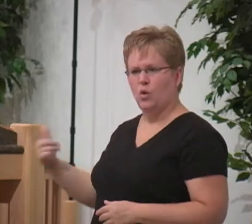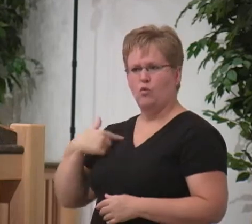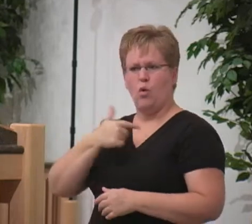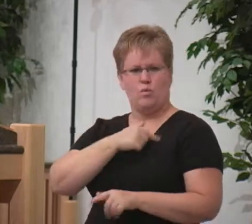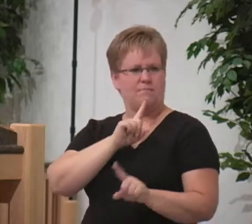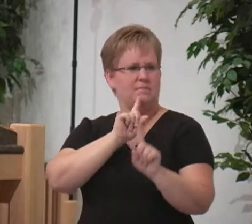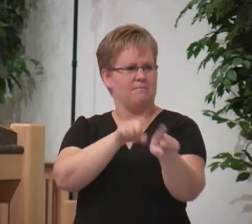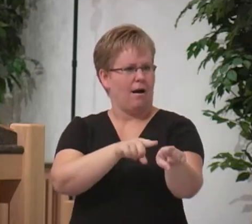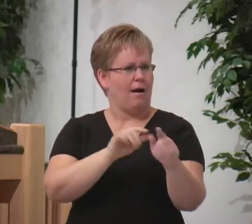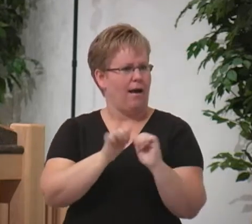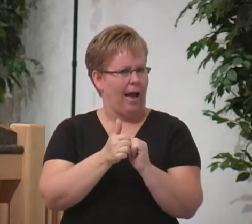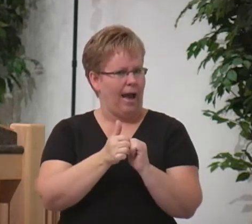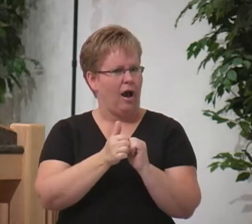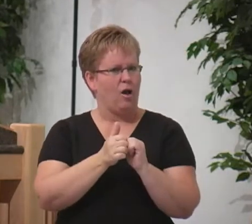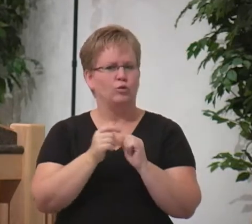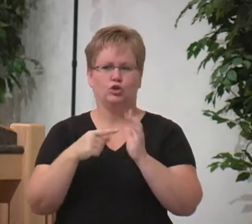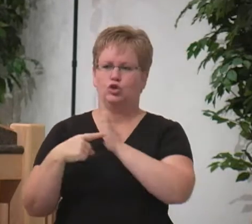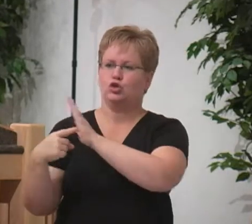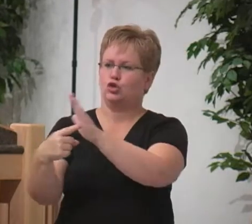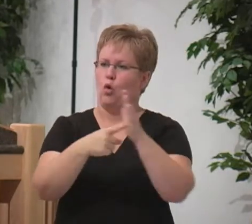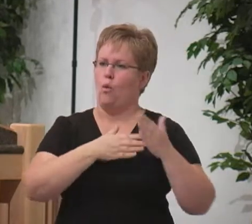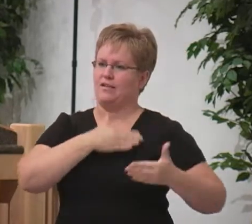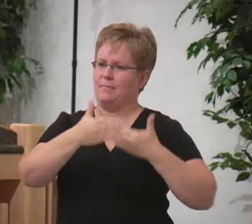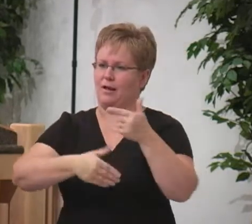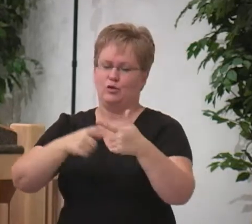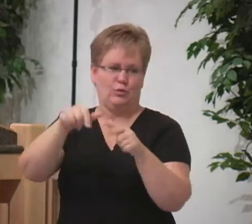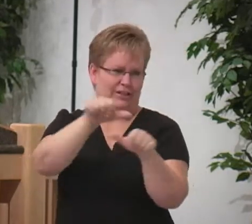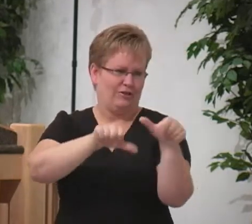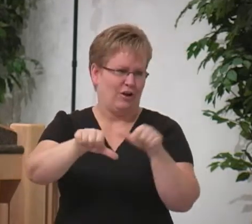by extending hospitality to one another. Thanks be to God